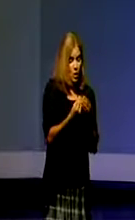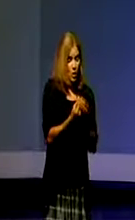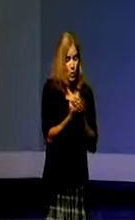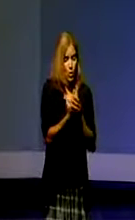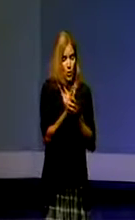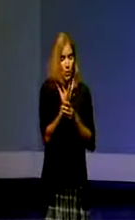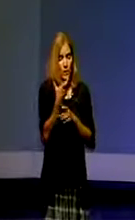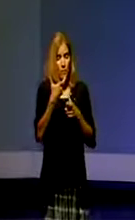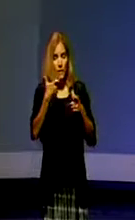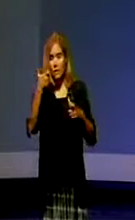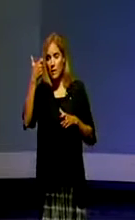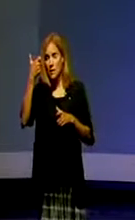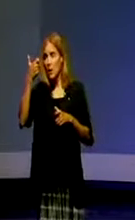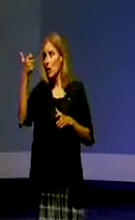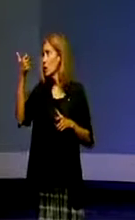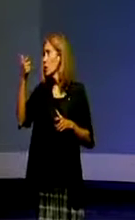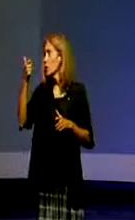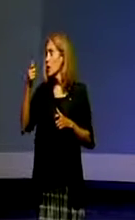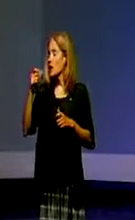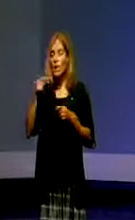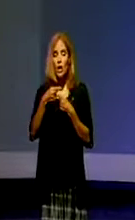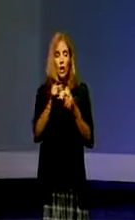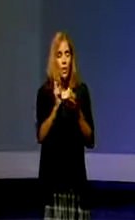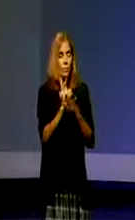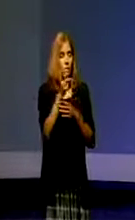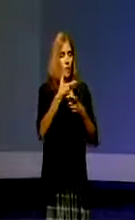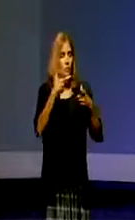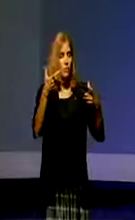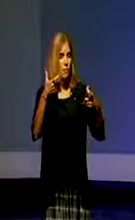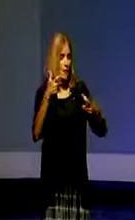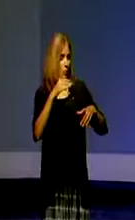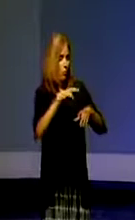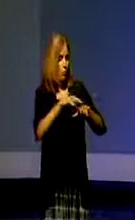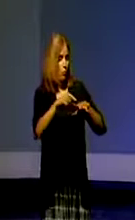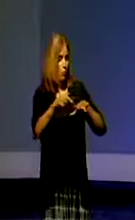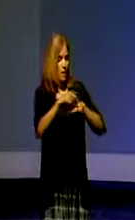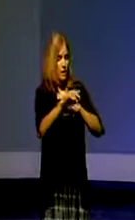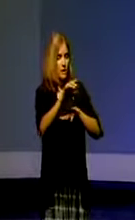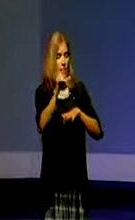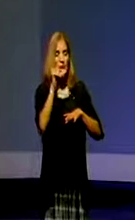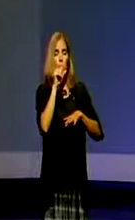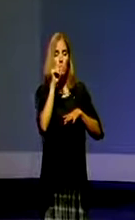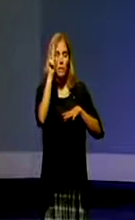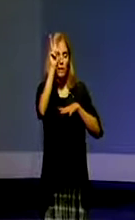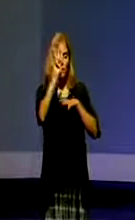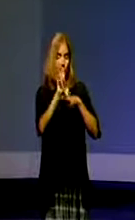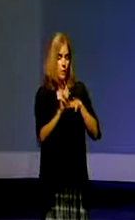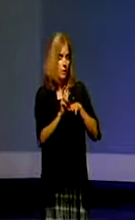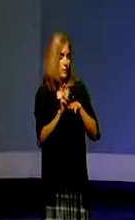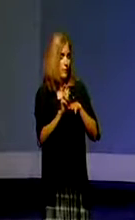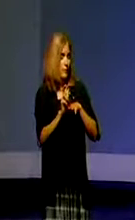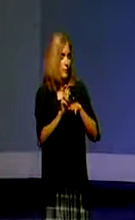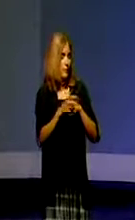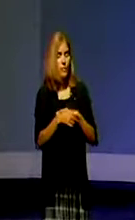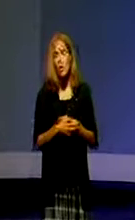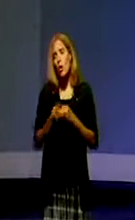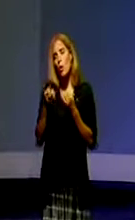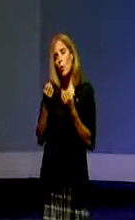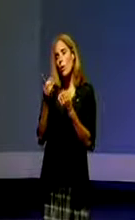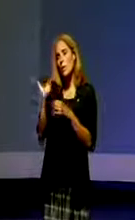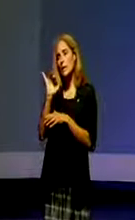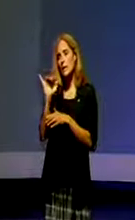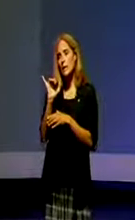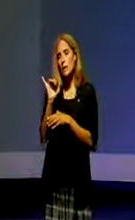becomes the largest of all garden plants with such big branches that birds can perch in its shade. With many